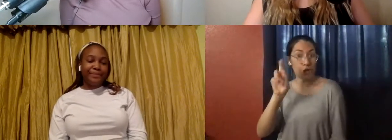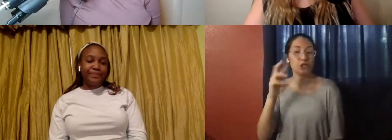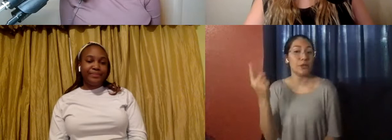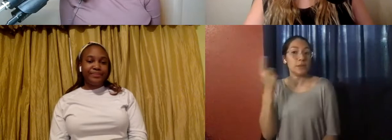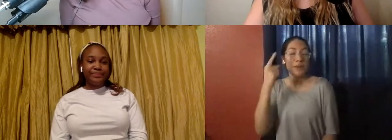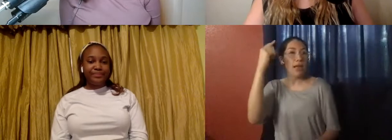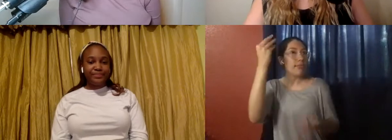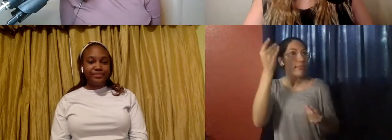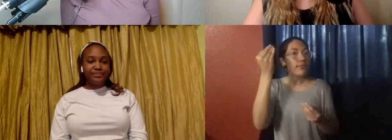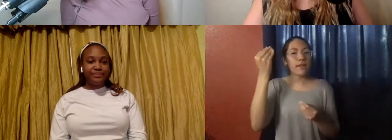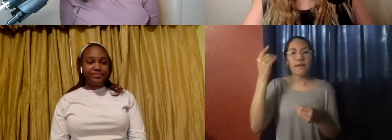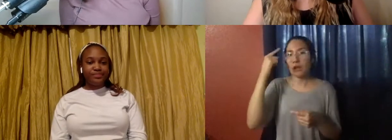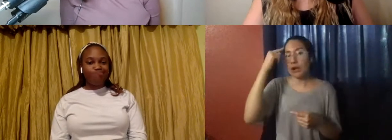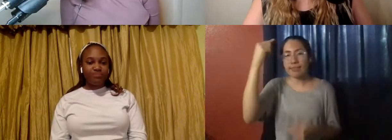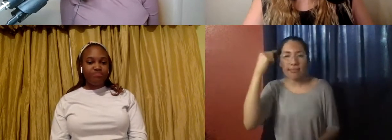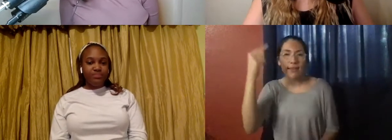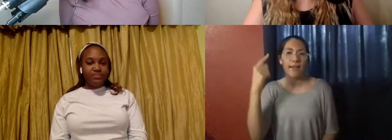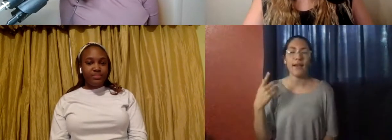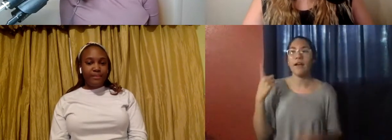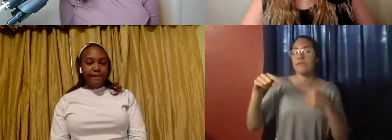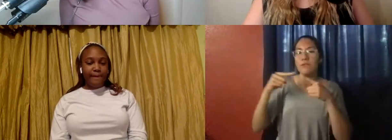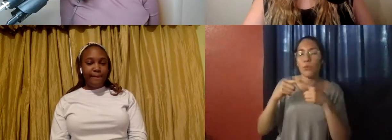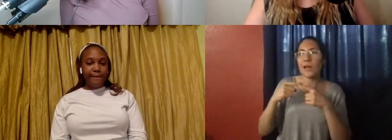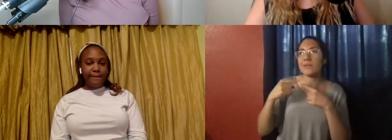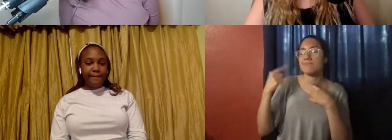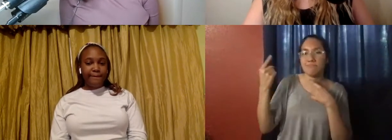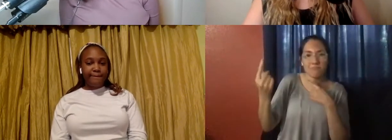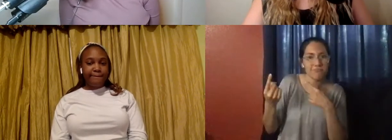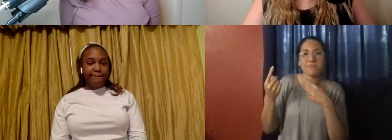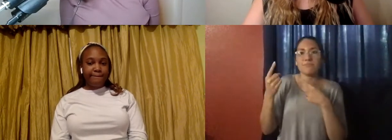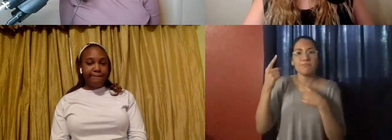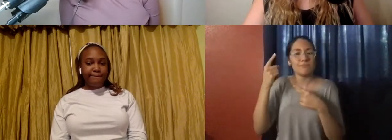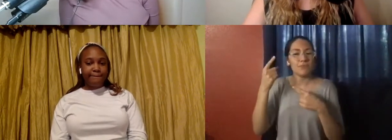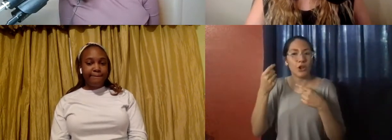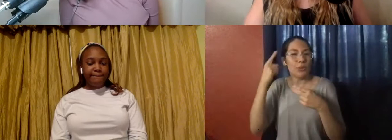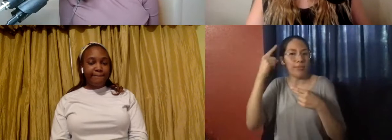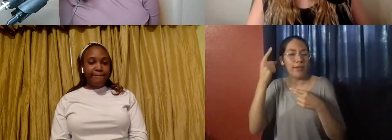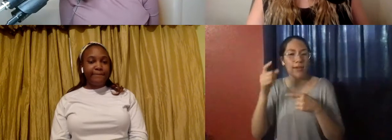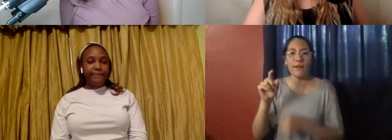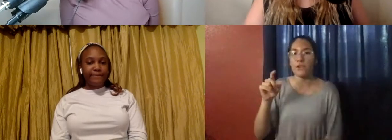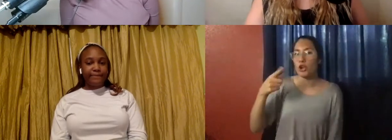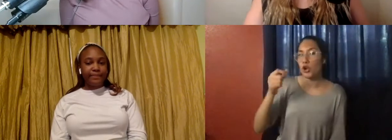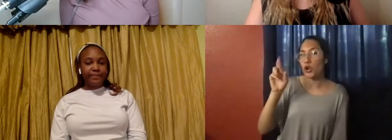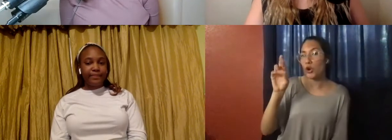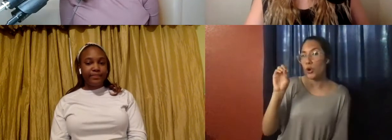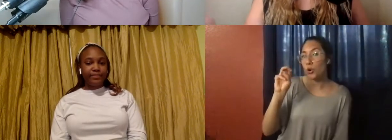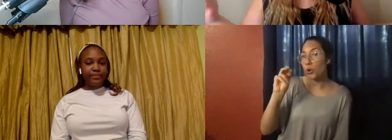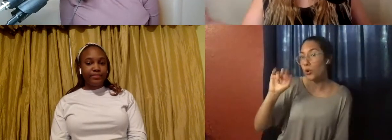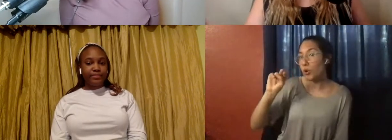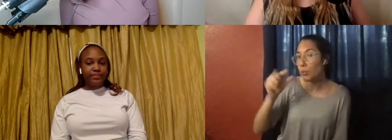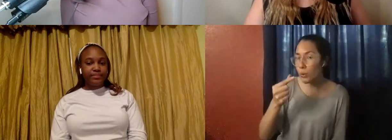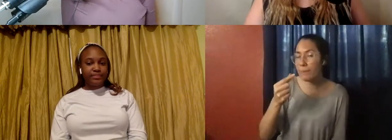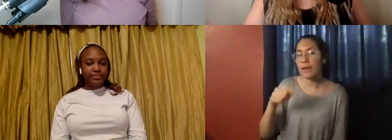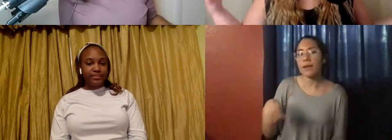you are thinking of your upkeep, your grooming habits, which I guess we all are in a sense, but you have a specific person